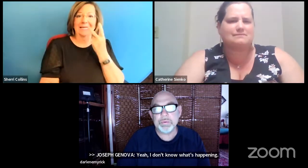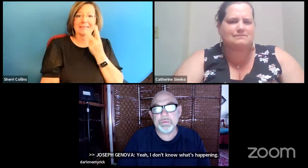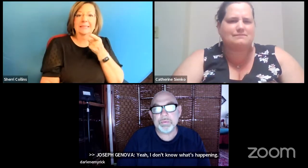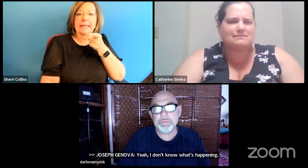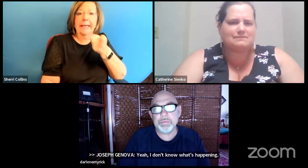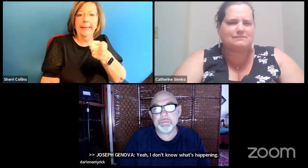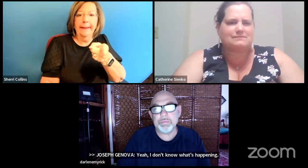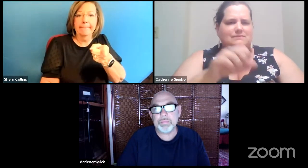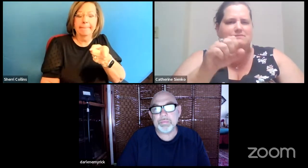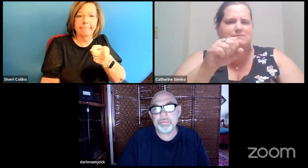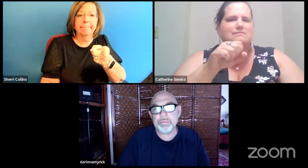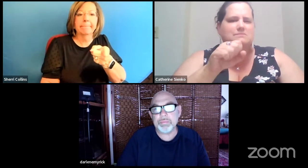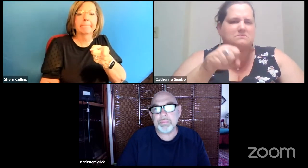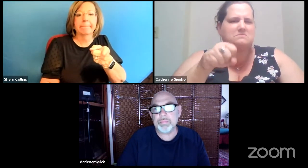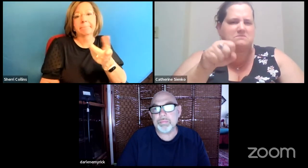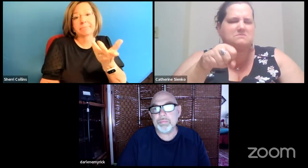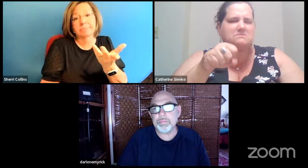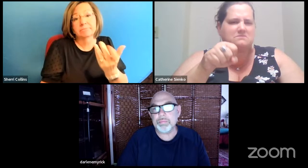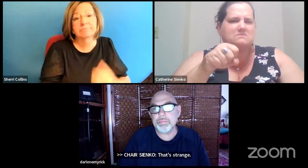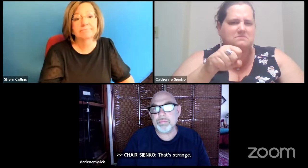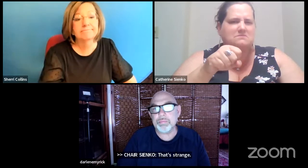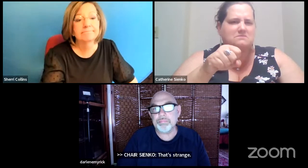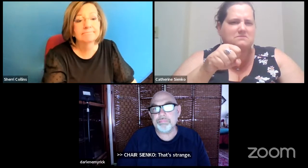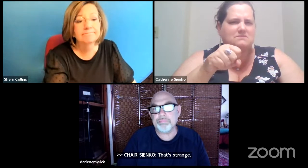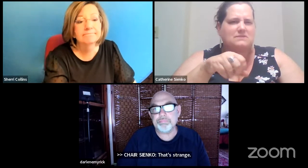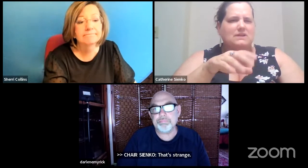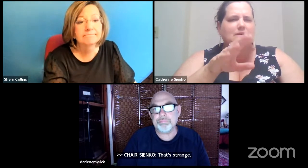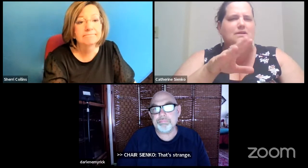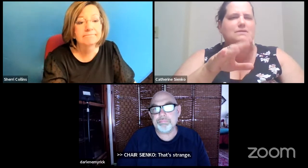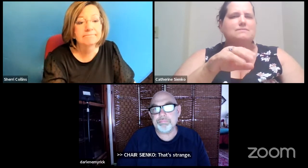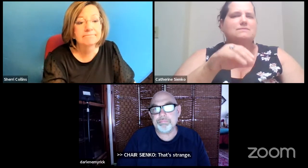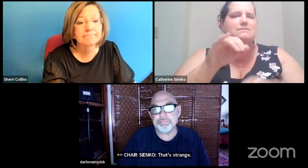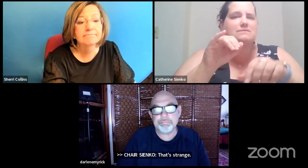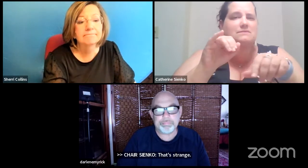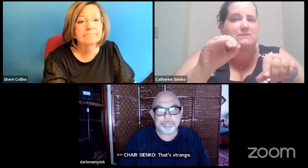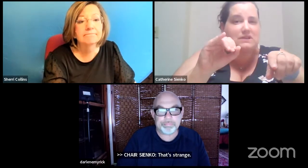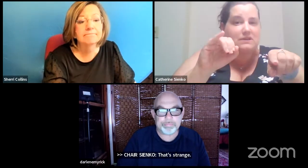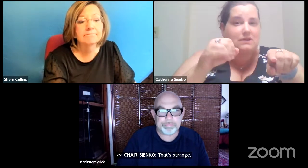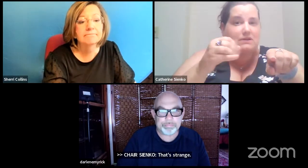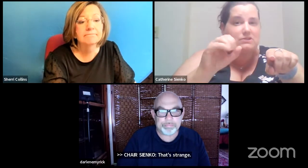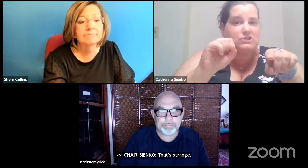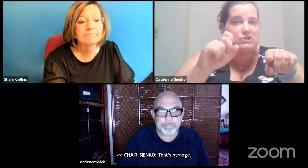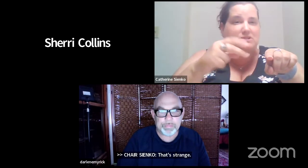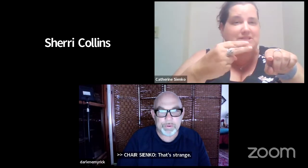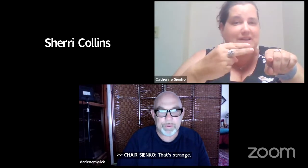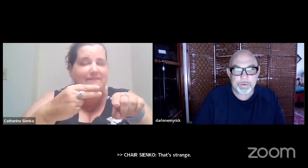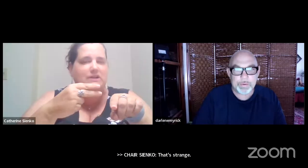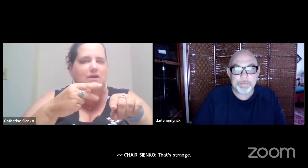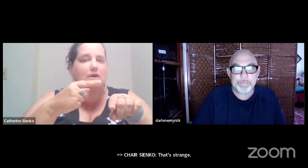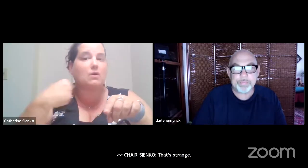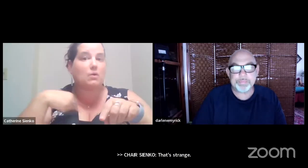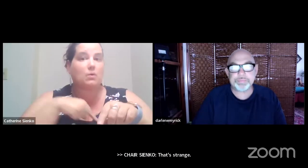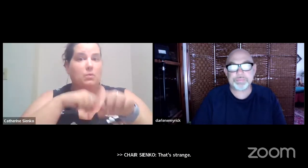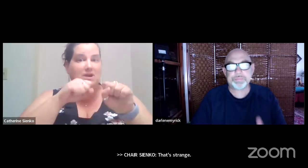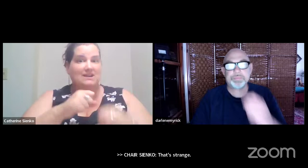You could just go ahead and have him share his comment because we are able to see him.